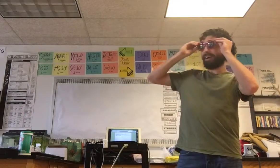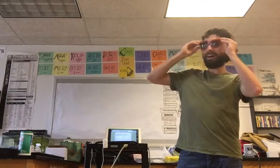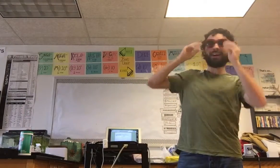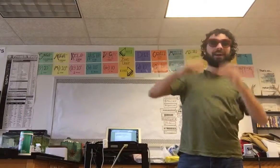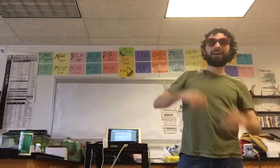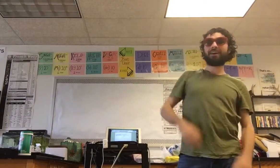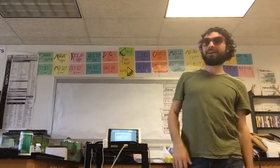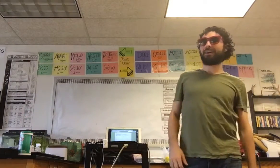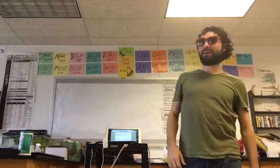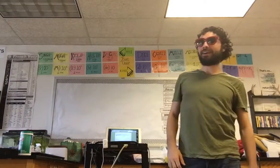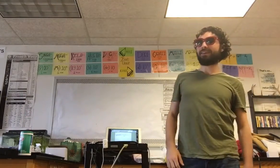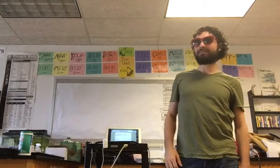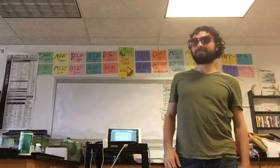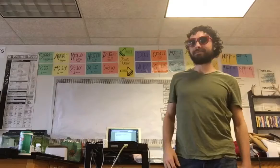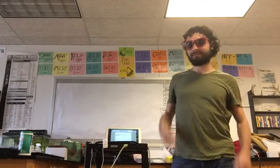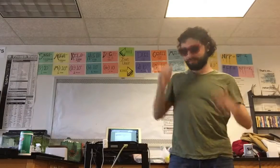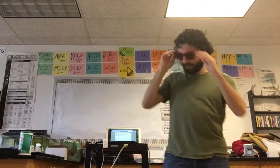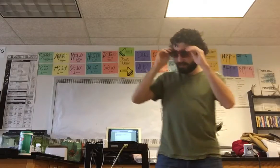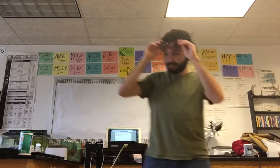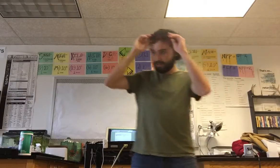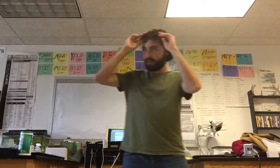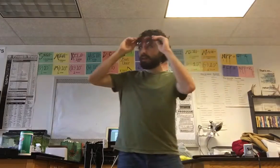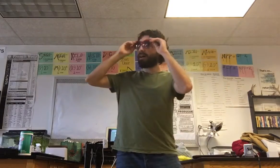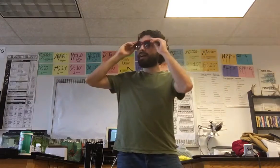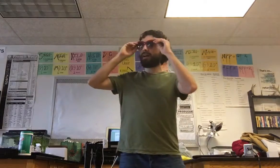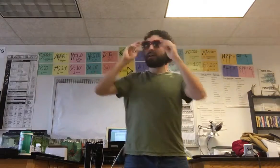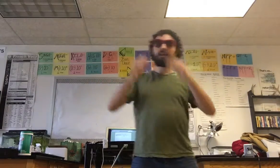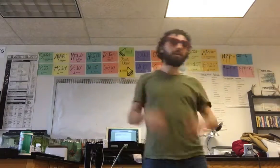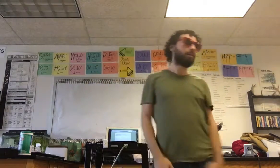Wait, you going too fast? Oh, dang it!